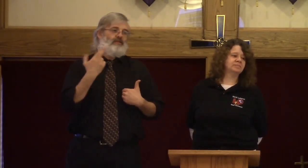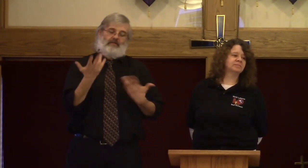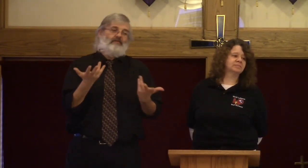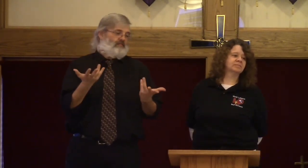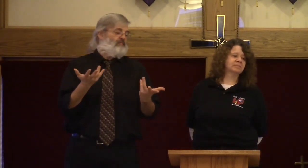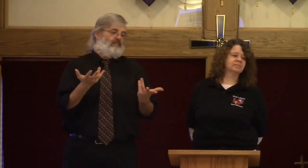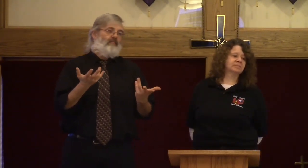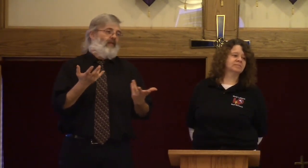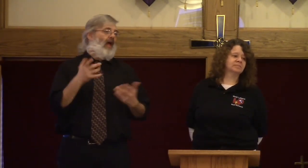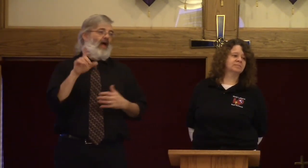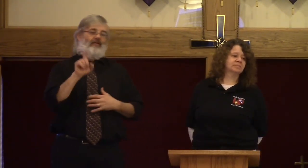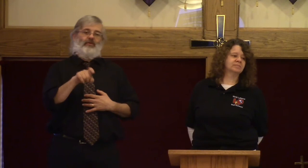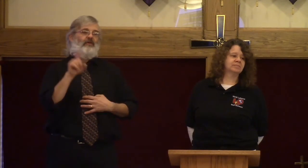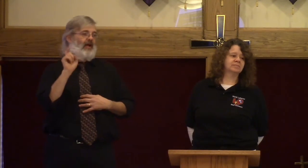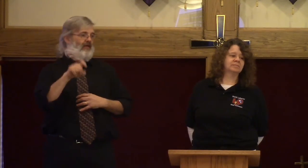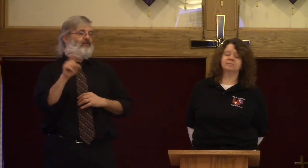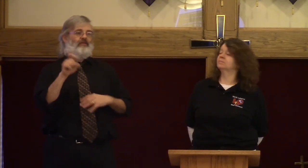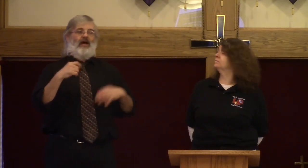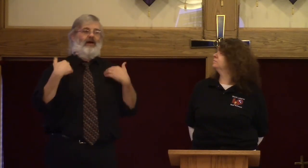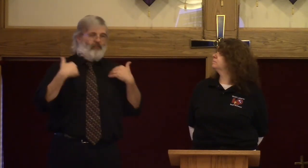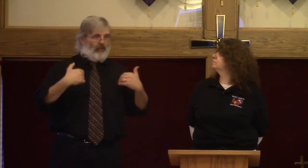That includes mental health also.